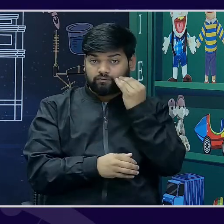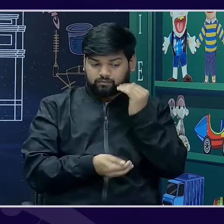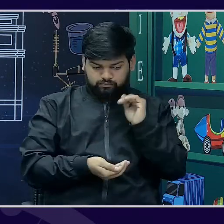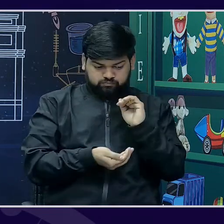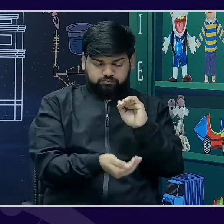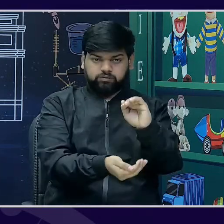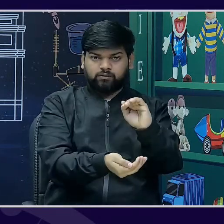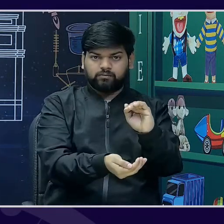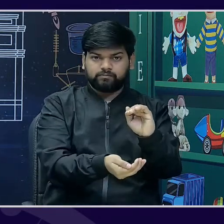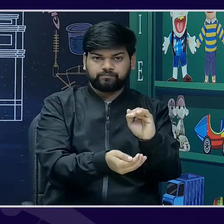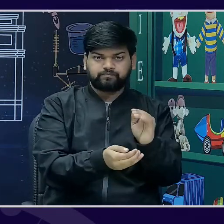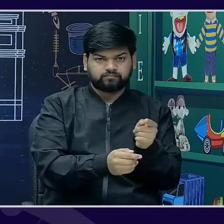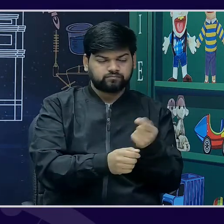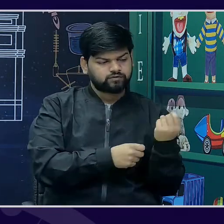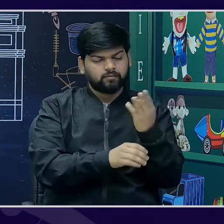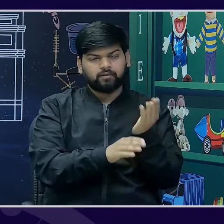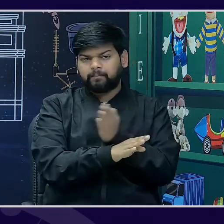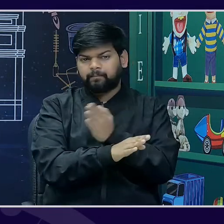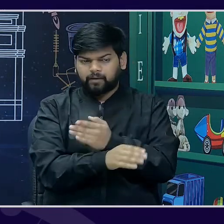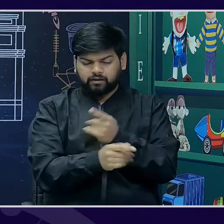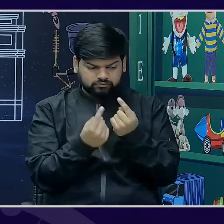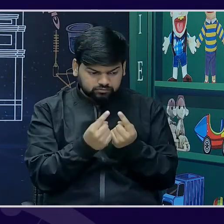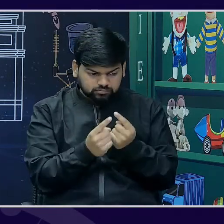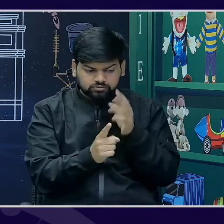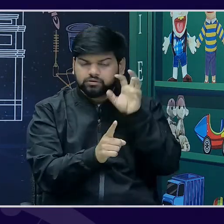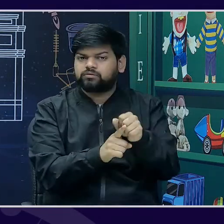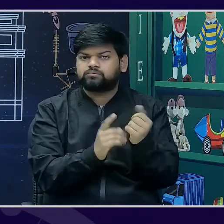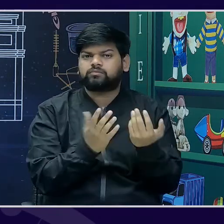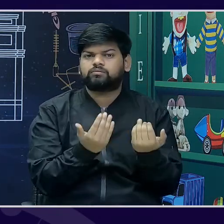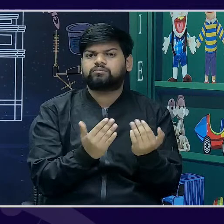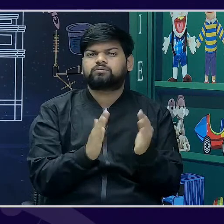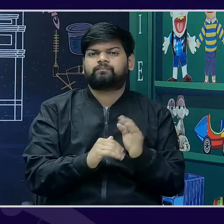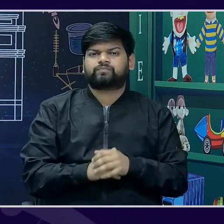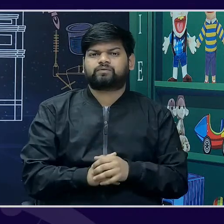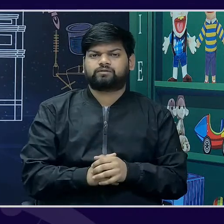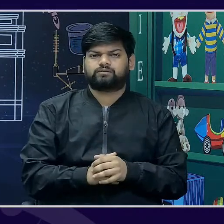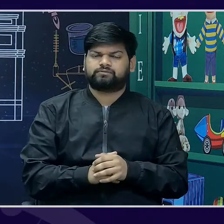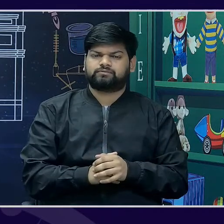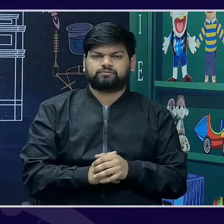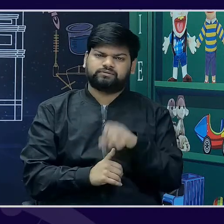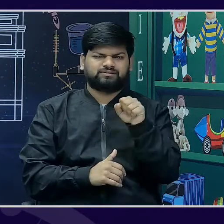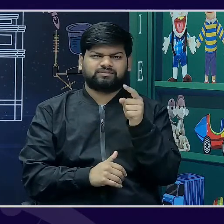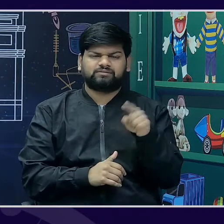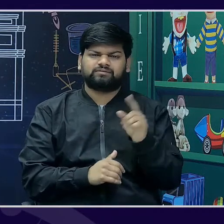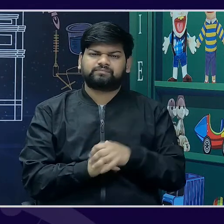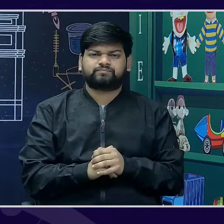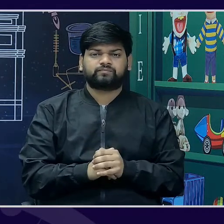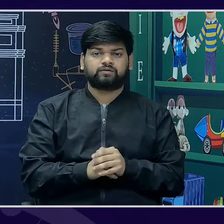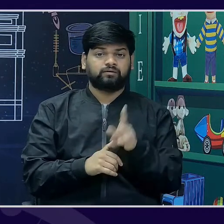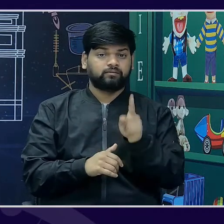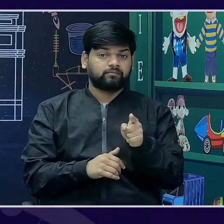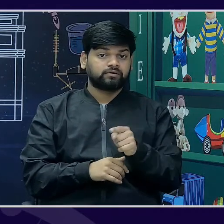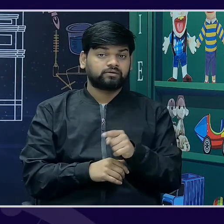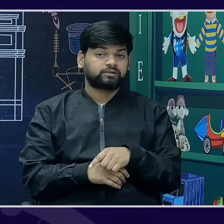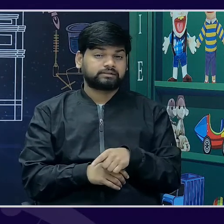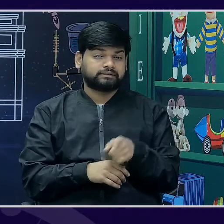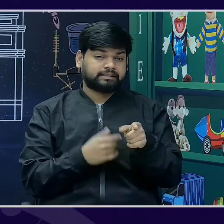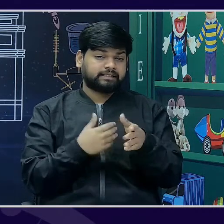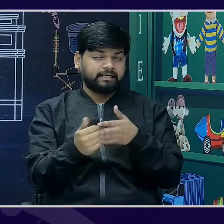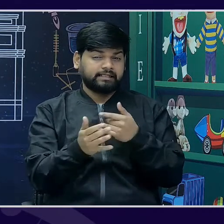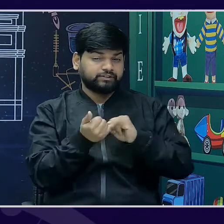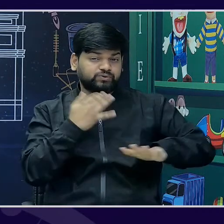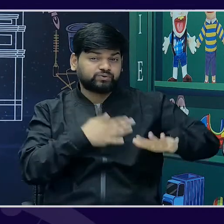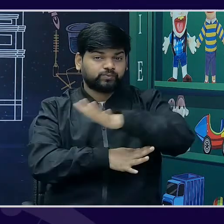integration. So, sir, in case if the doctors or I should say the caretakers or parents have identified